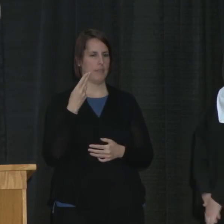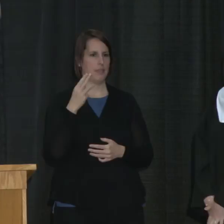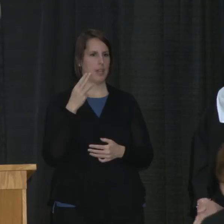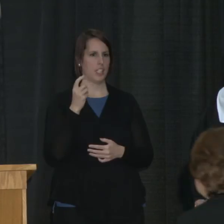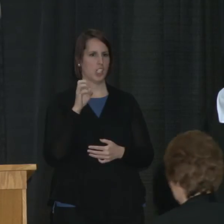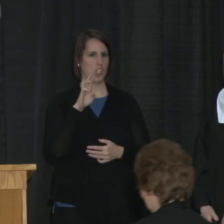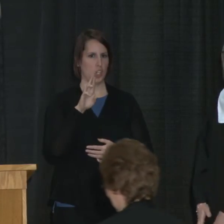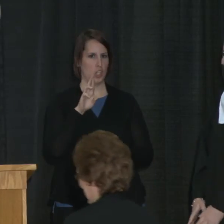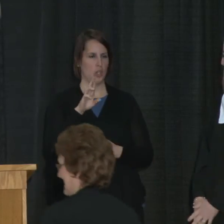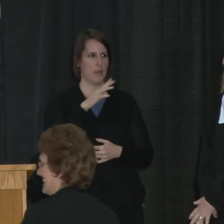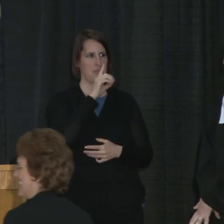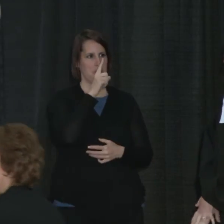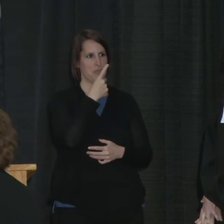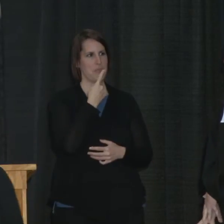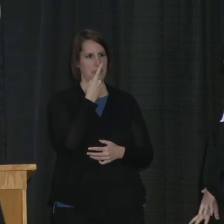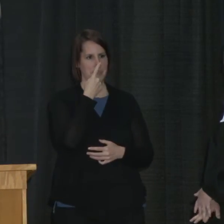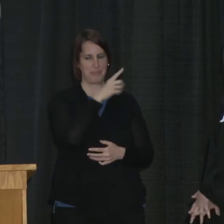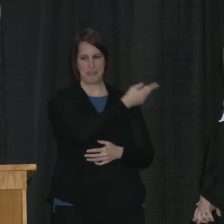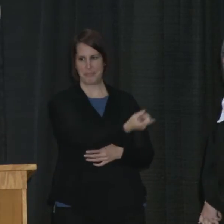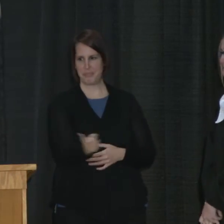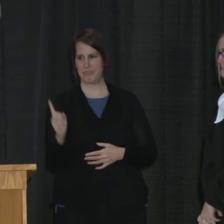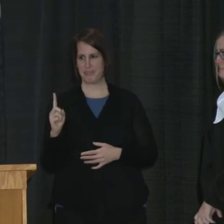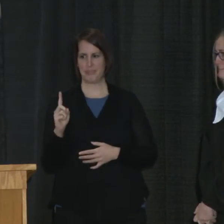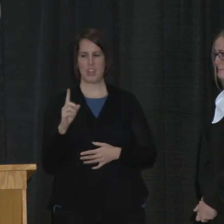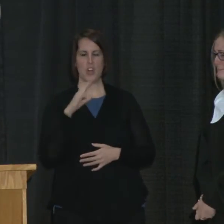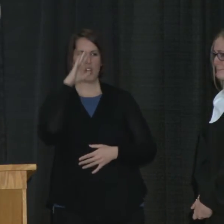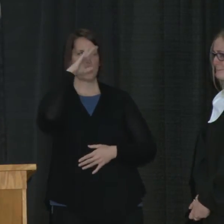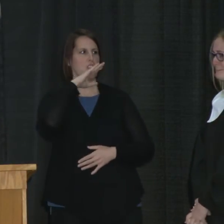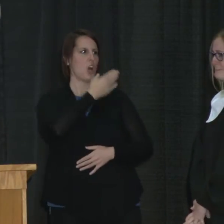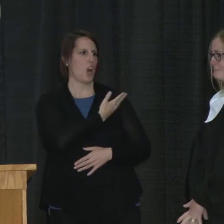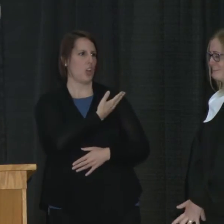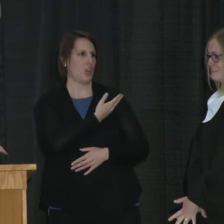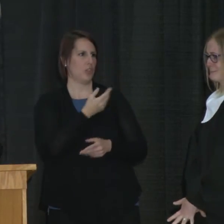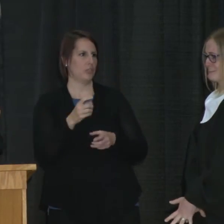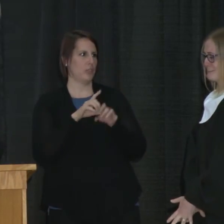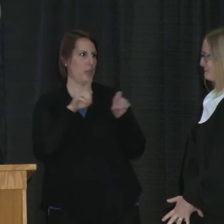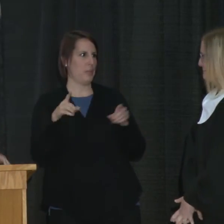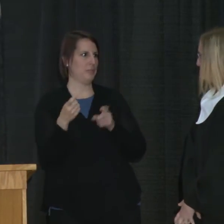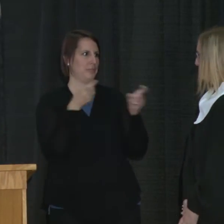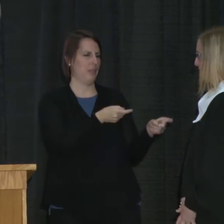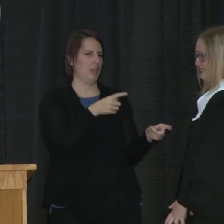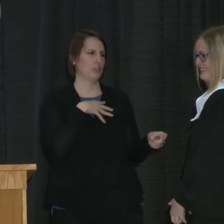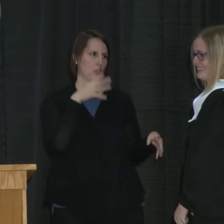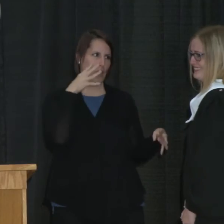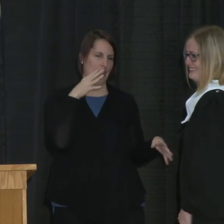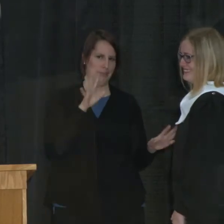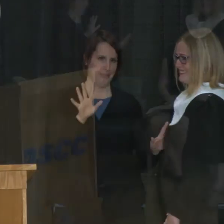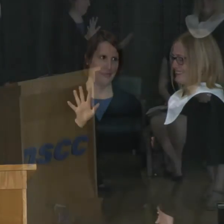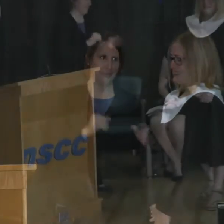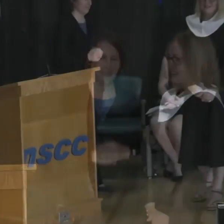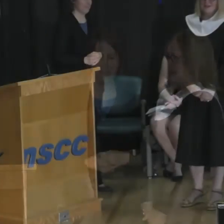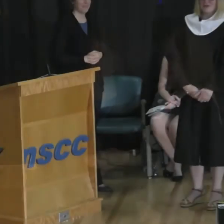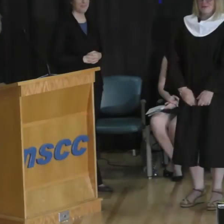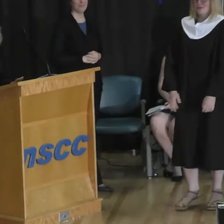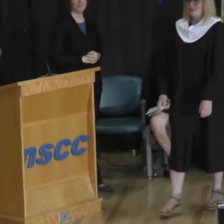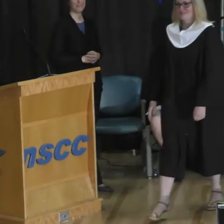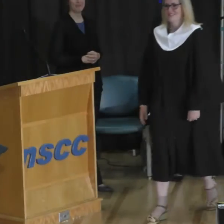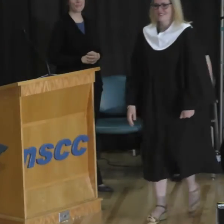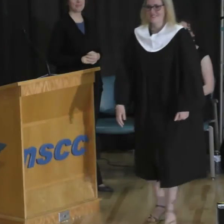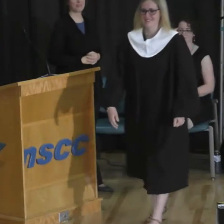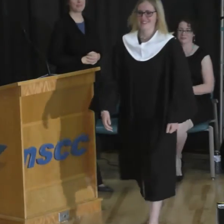to present her daughter, Rebecca Hunter, with her practical nursing diploma. There's tears up here.